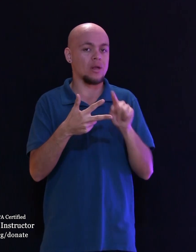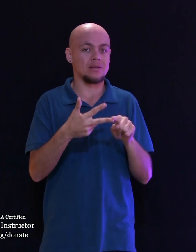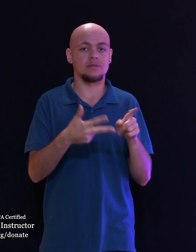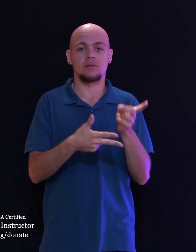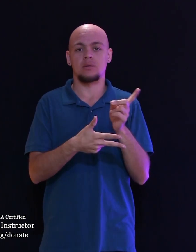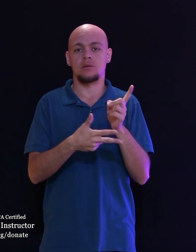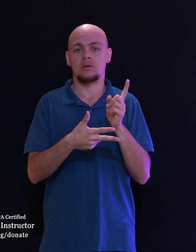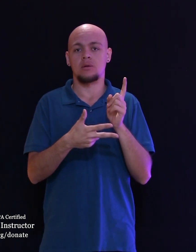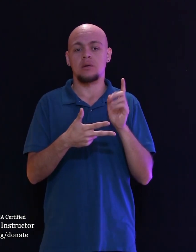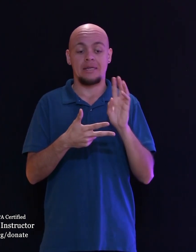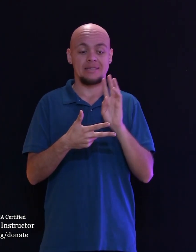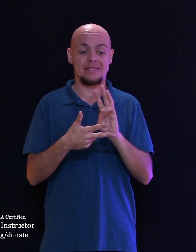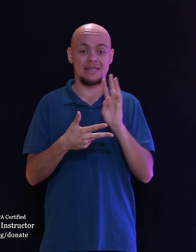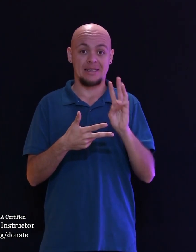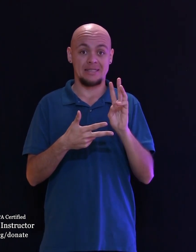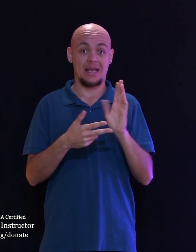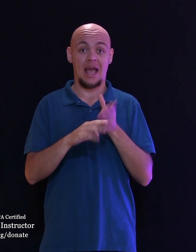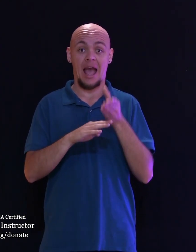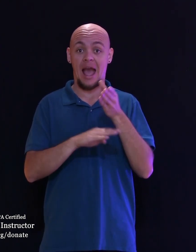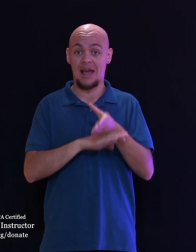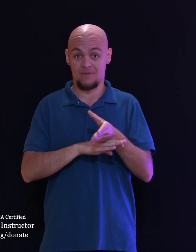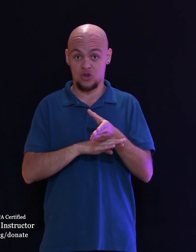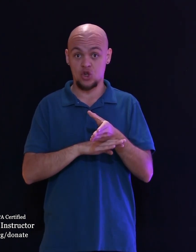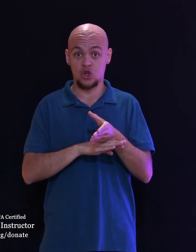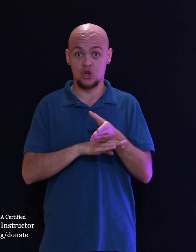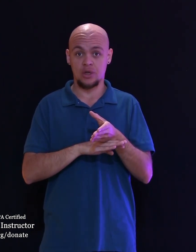Seeing a pattern here?